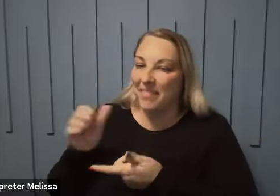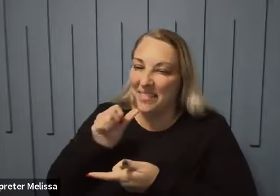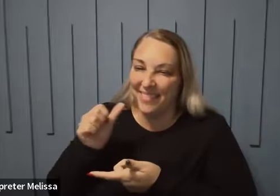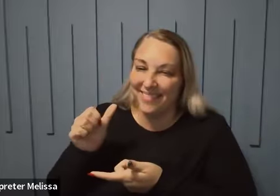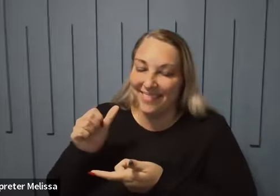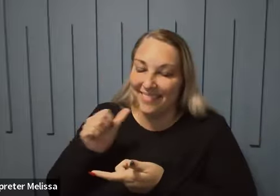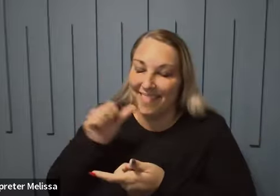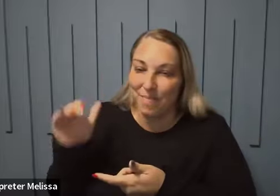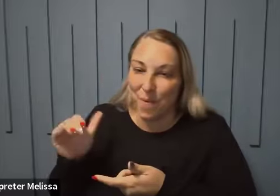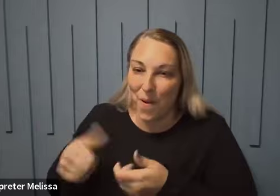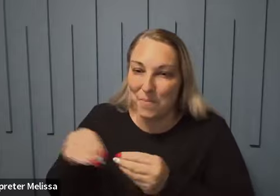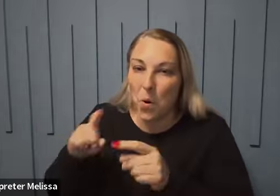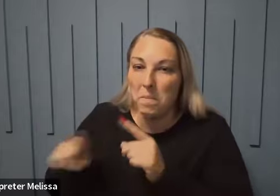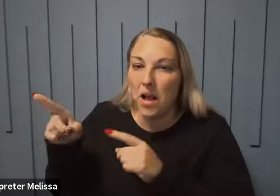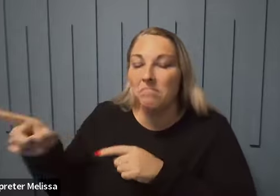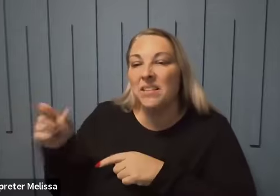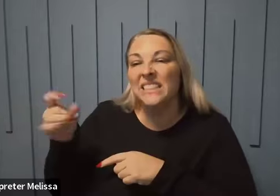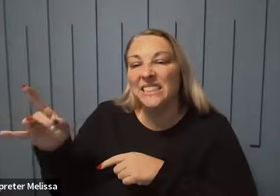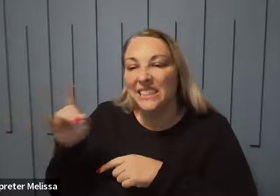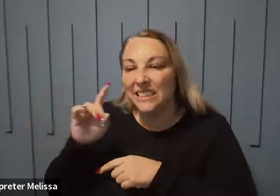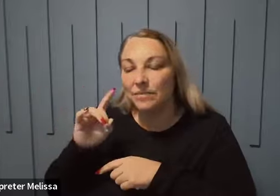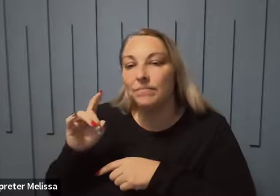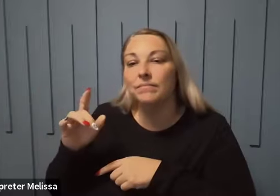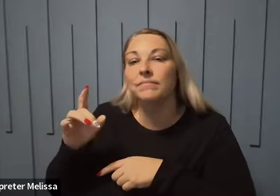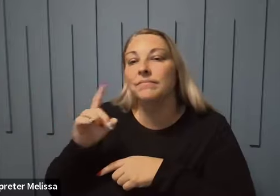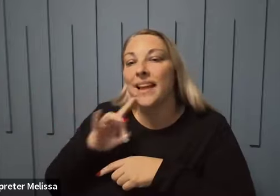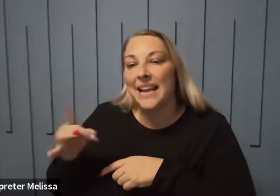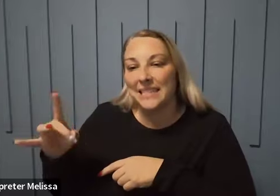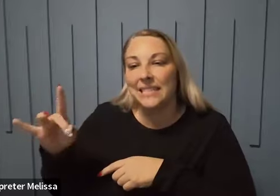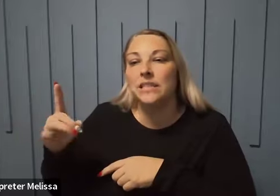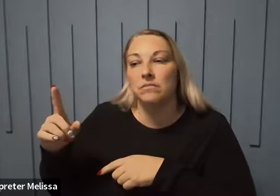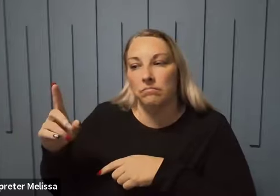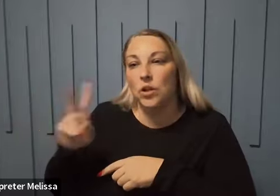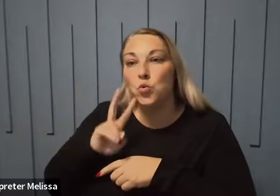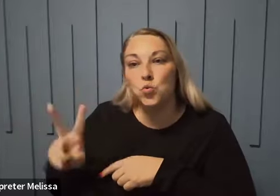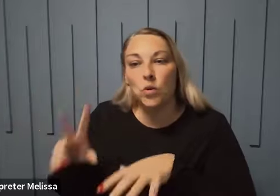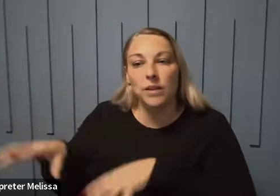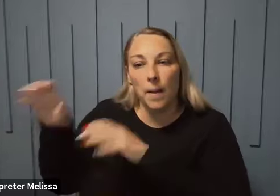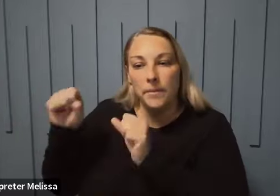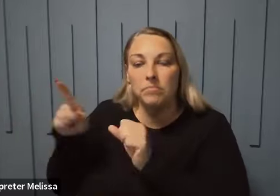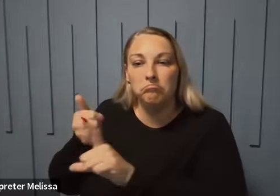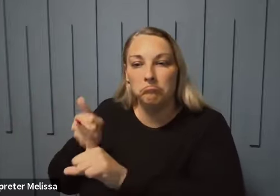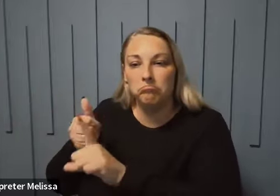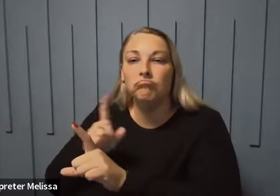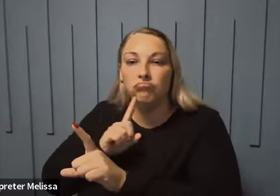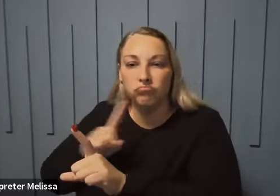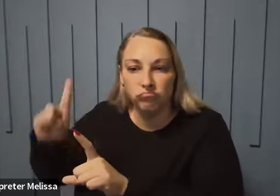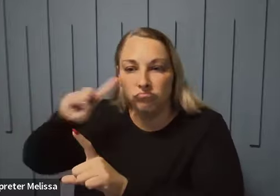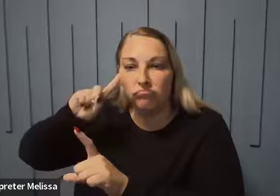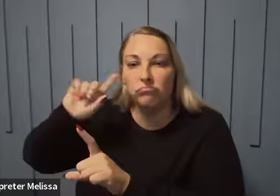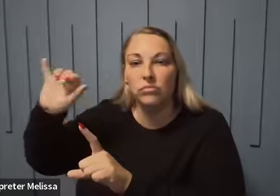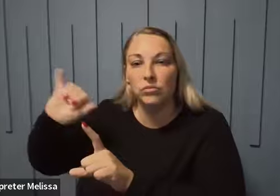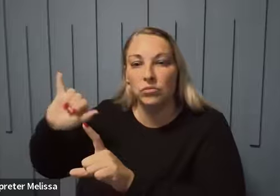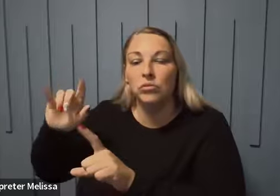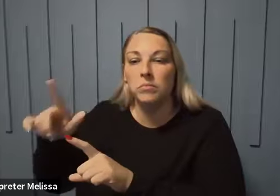he's 18. We adopted him from Russia when he was 2. He is also profoundly deaf, but he is bilaterally implanted,